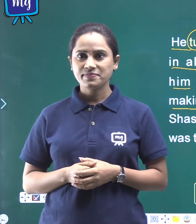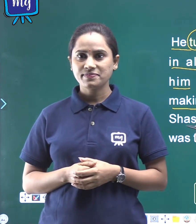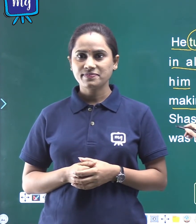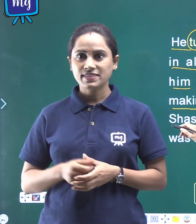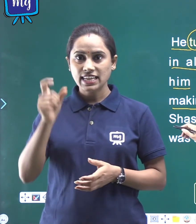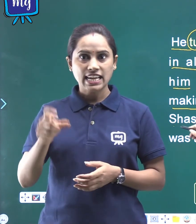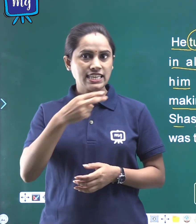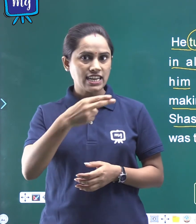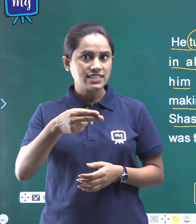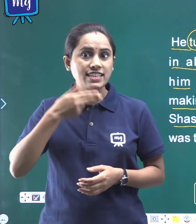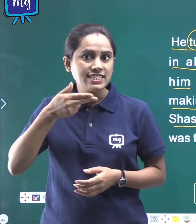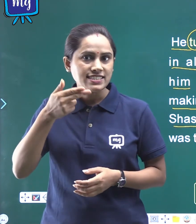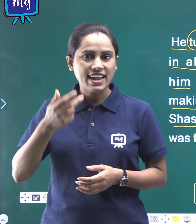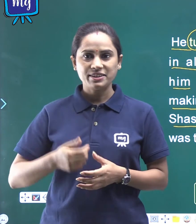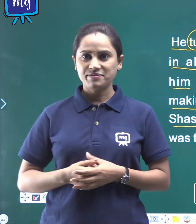Shastri ji said